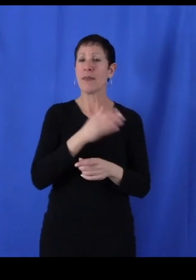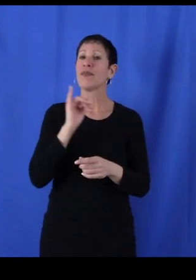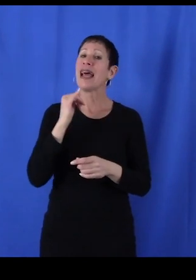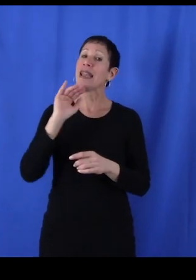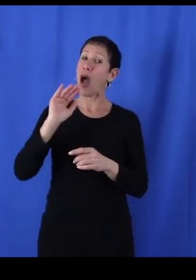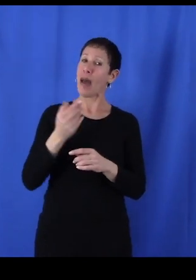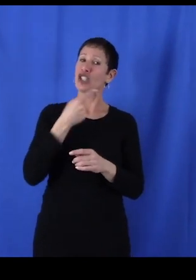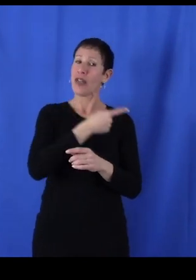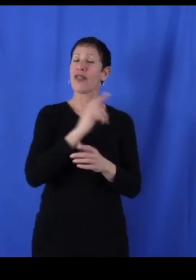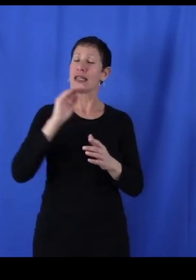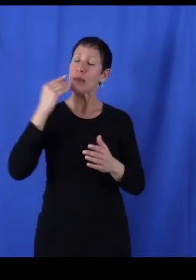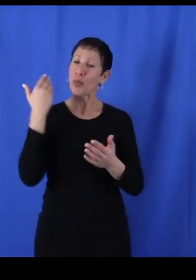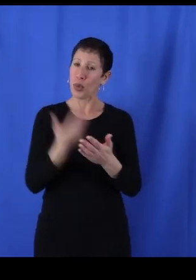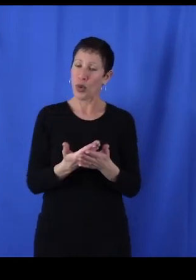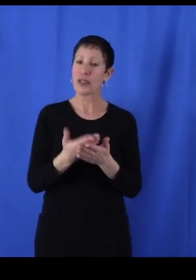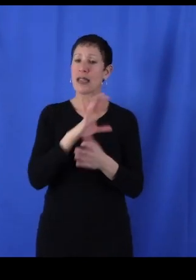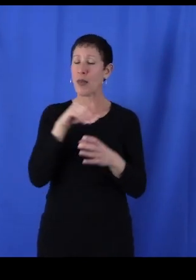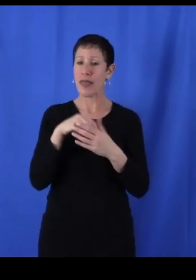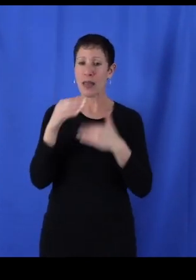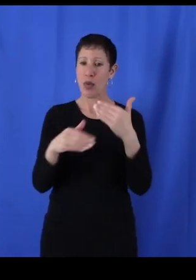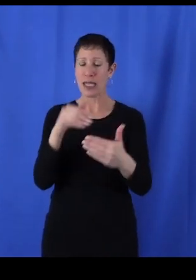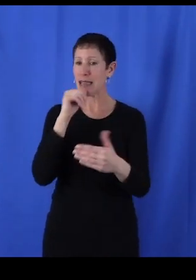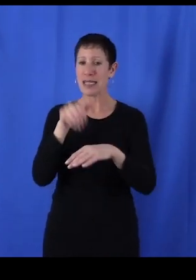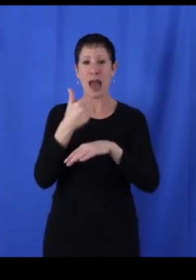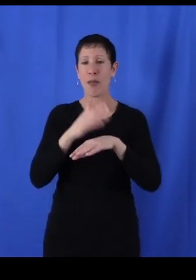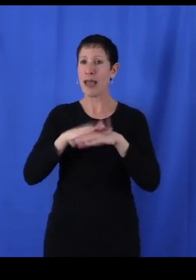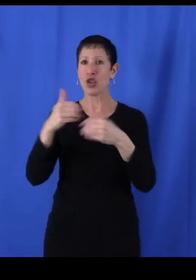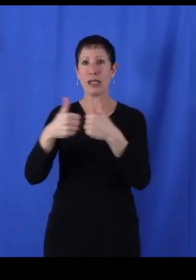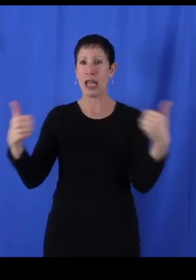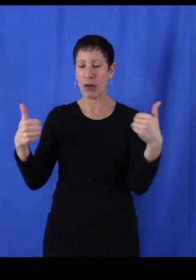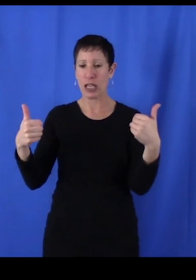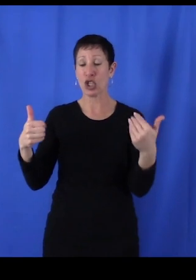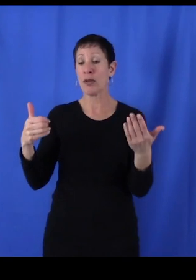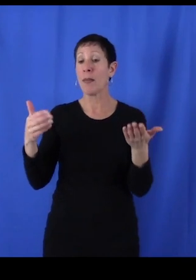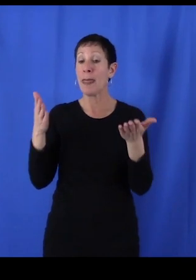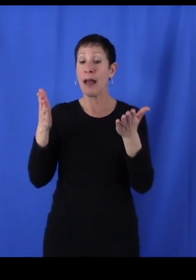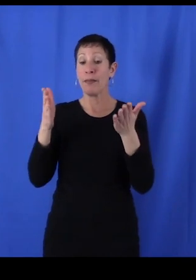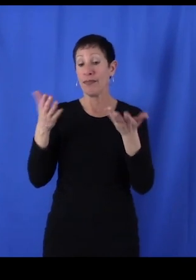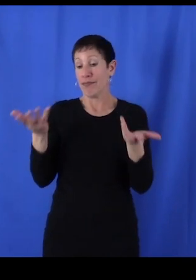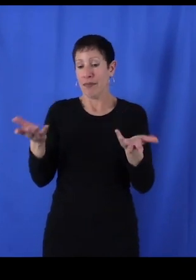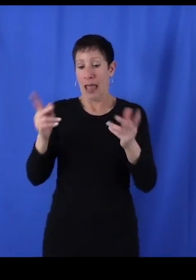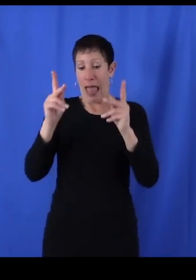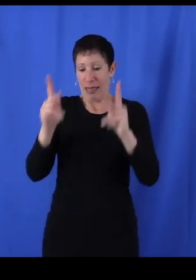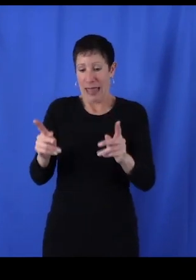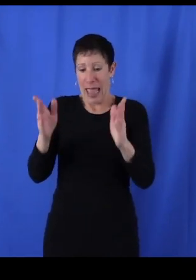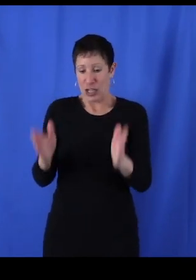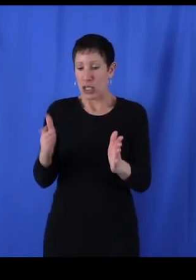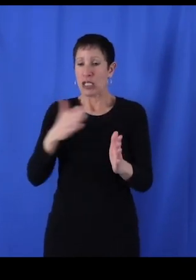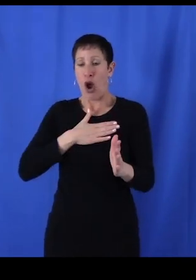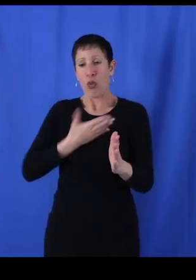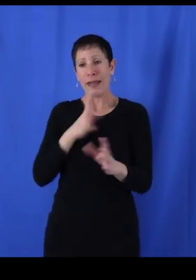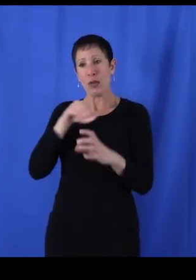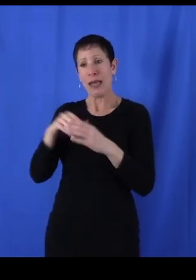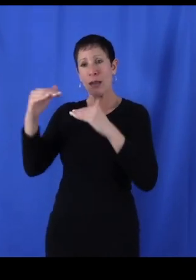allegedly proves that in a process not based on segregation, agents, after all, are willing to be in a